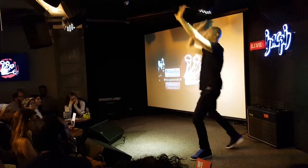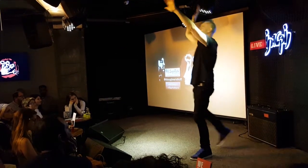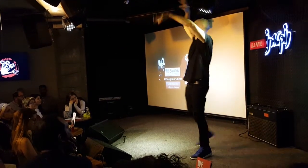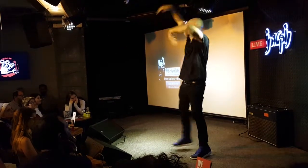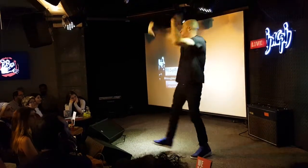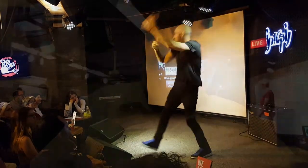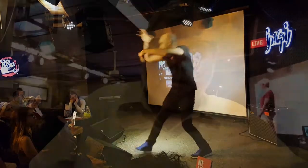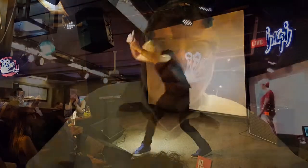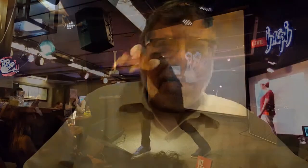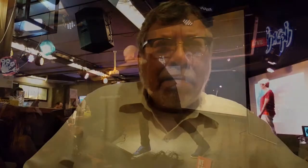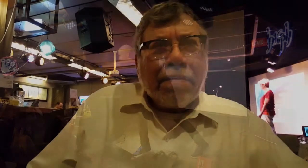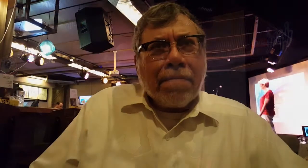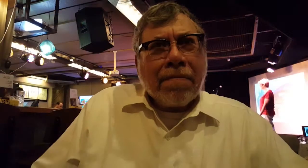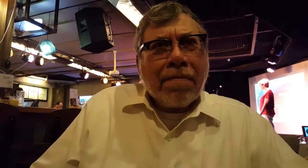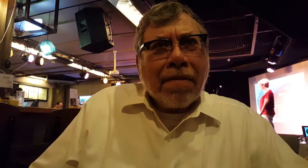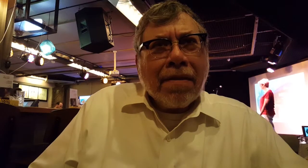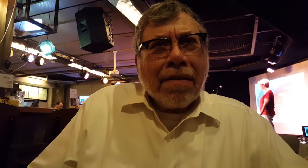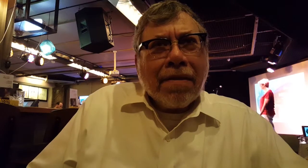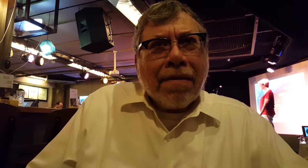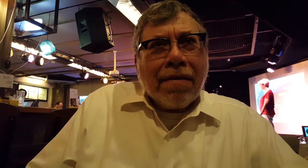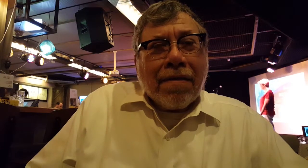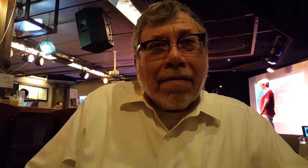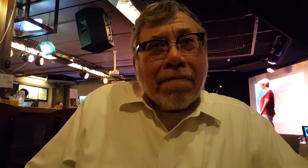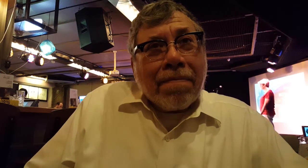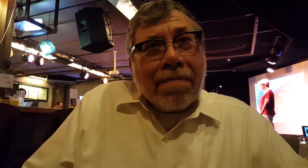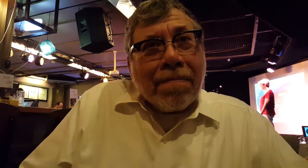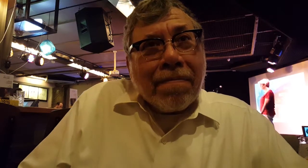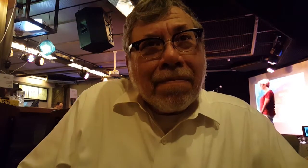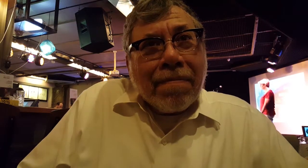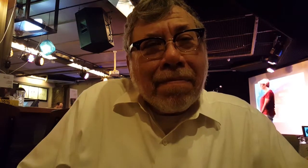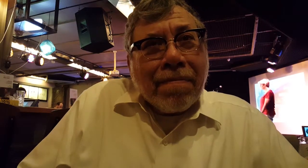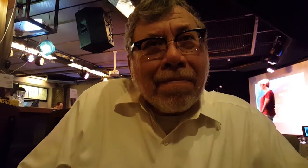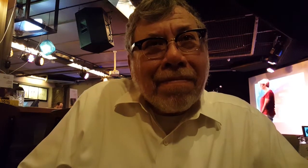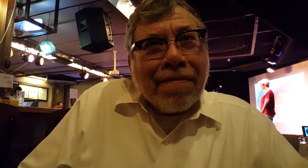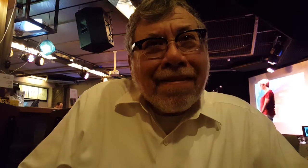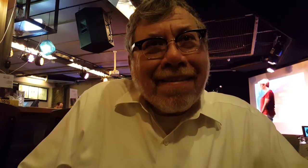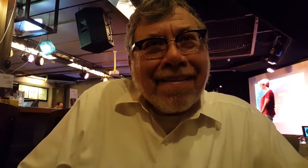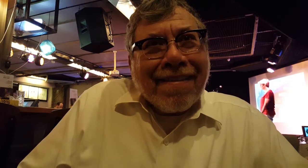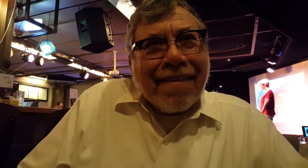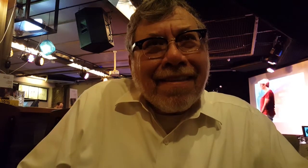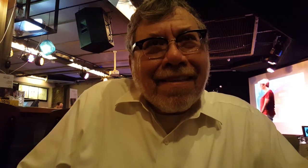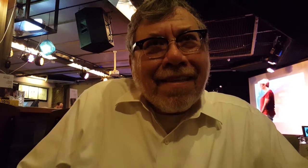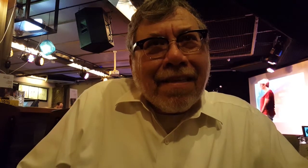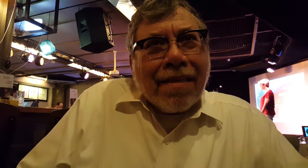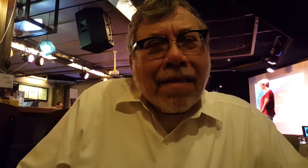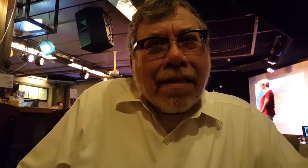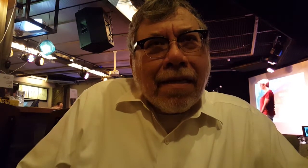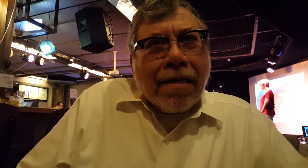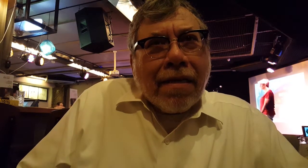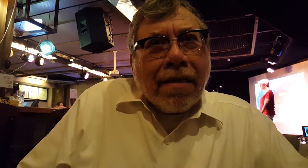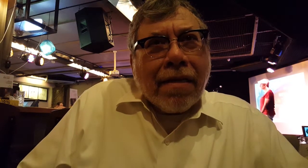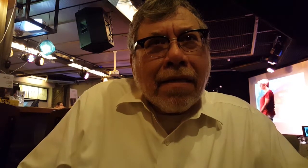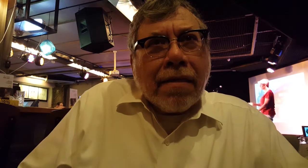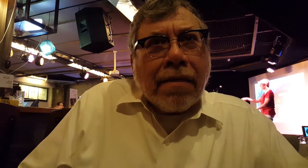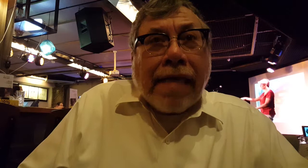cross-culturally. So, like the telegraph, this could be international and transcend languages.